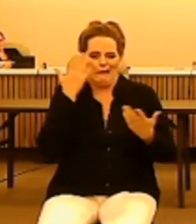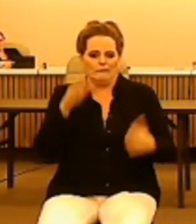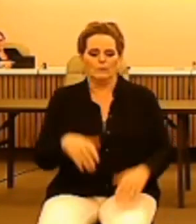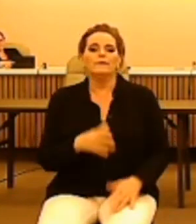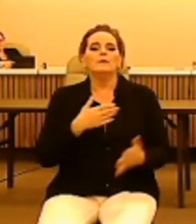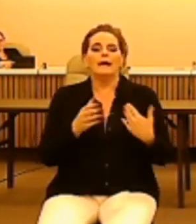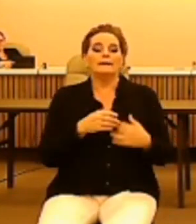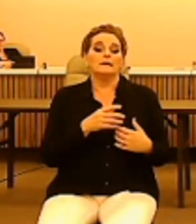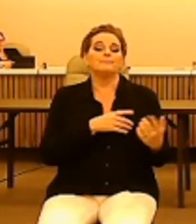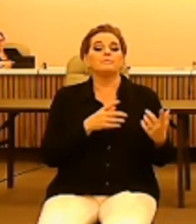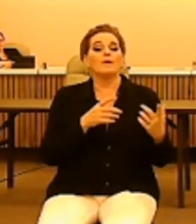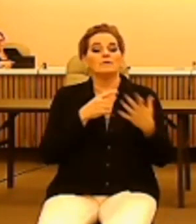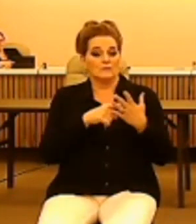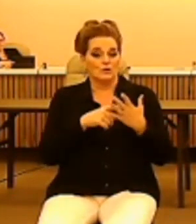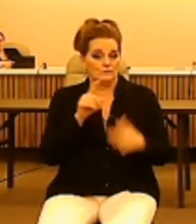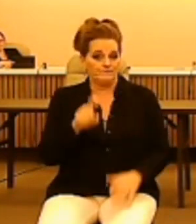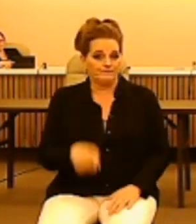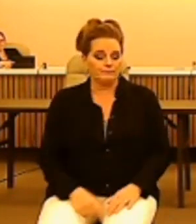Any further discussion?